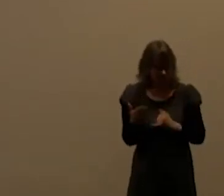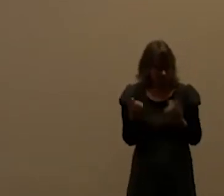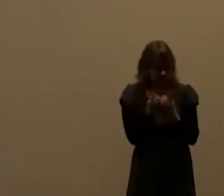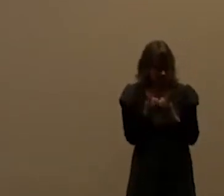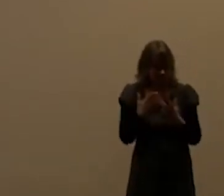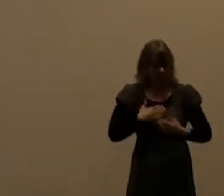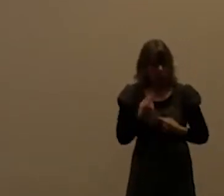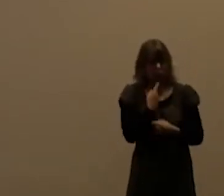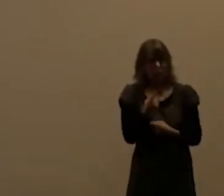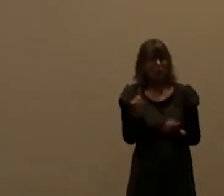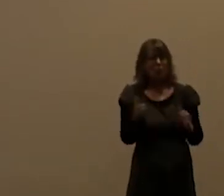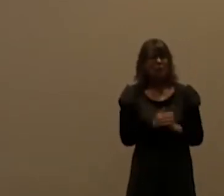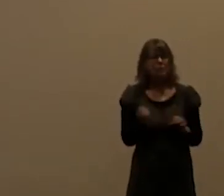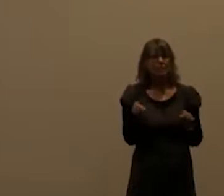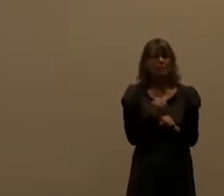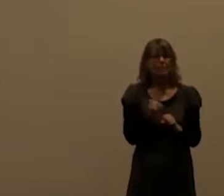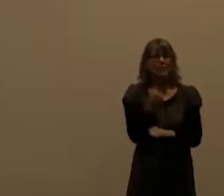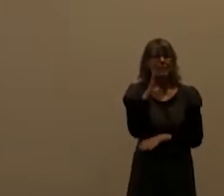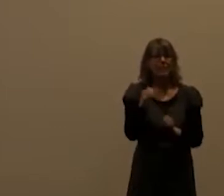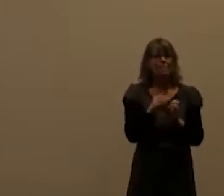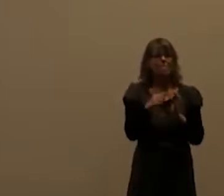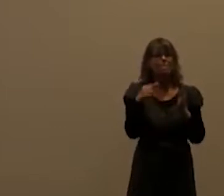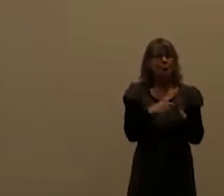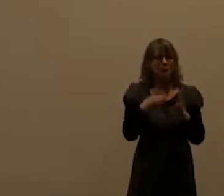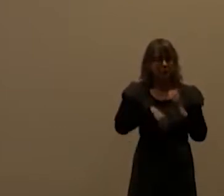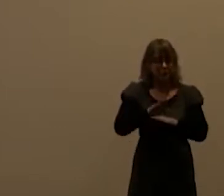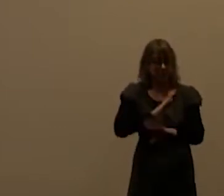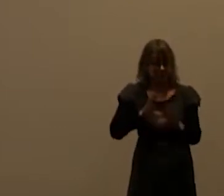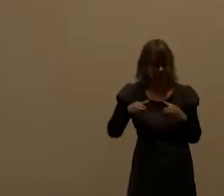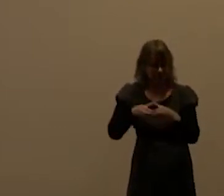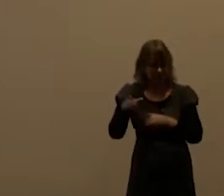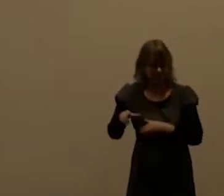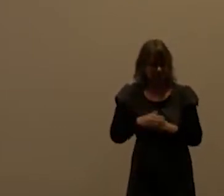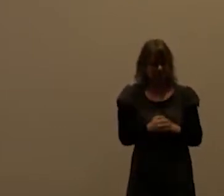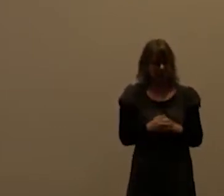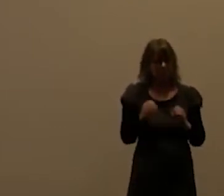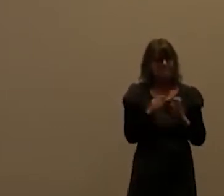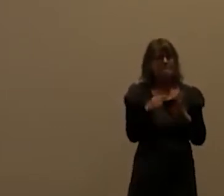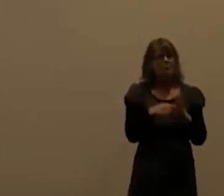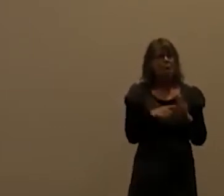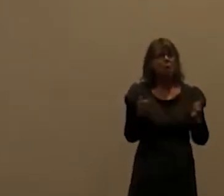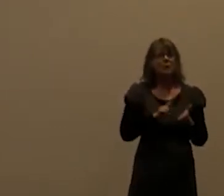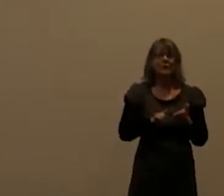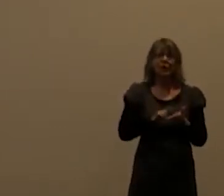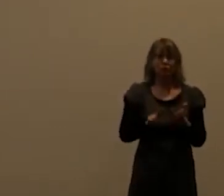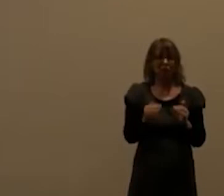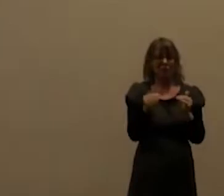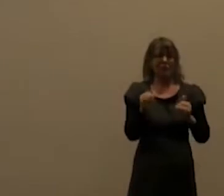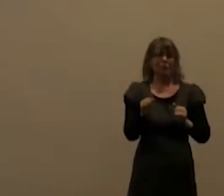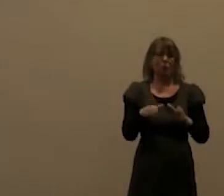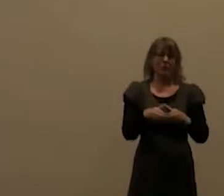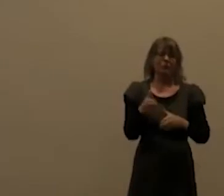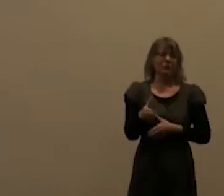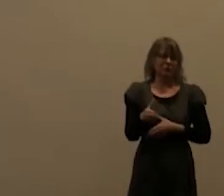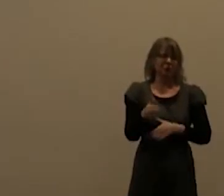here, demo-wise, is building a bot inside of Dataverse for Teams. So bots are a natural fit for Teams, right?